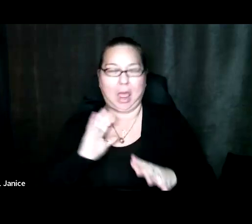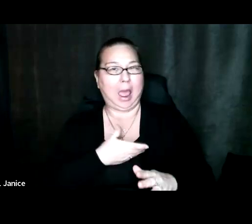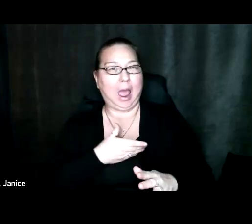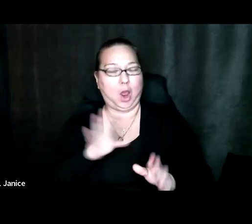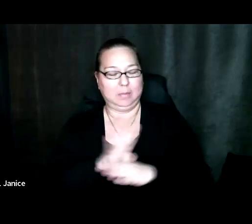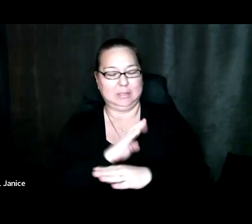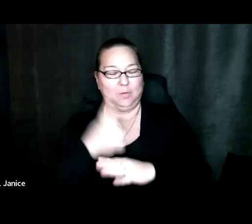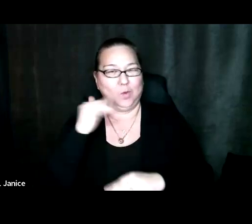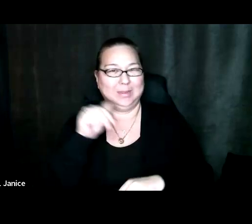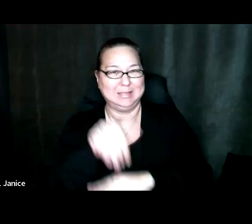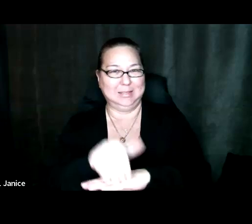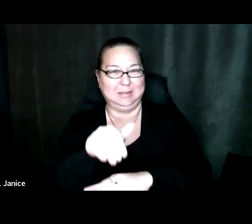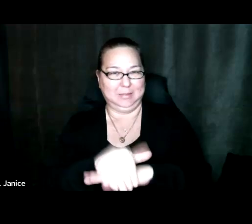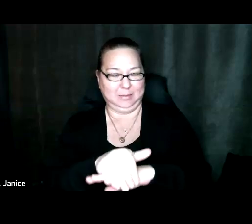evening.